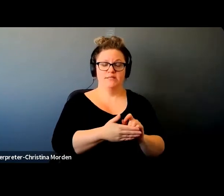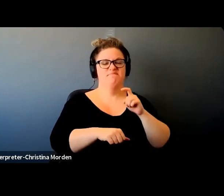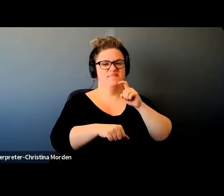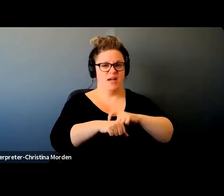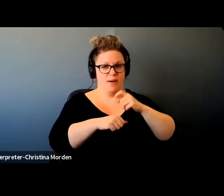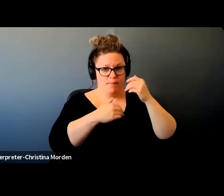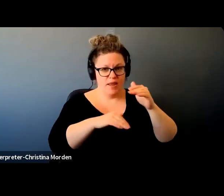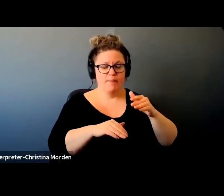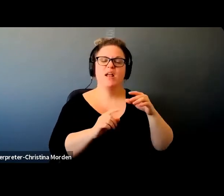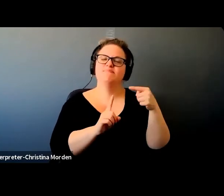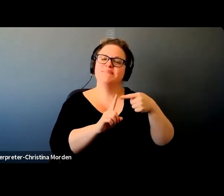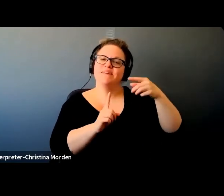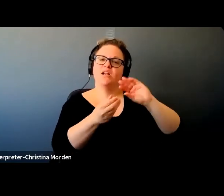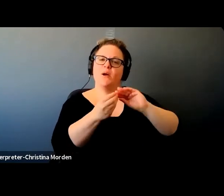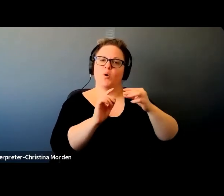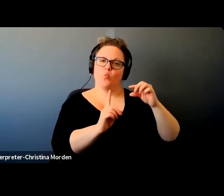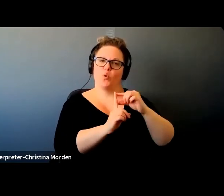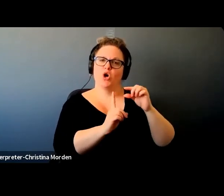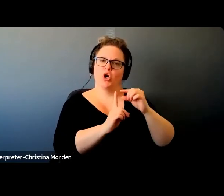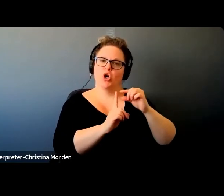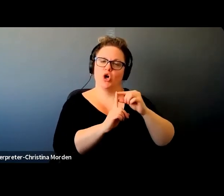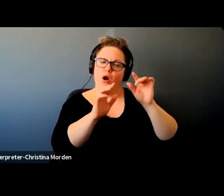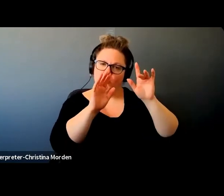to a word count,